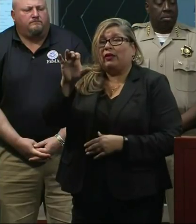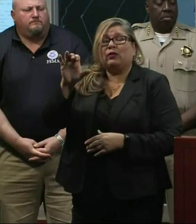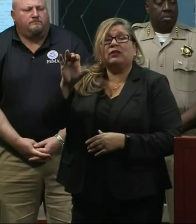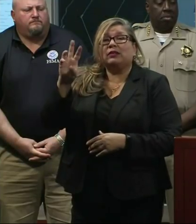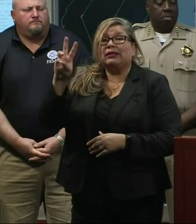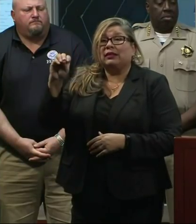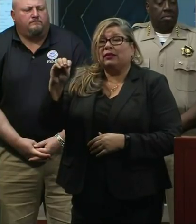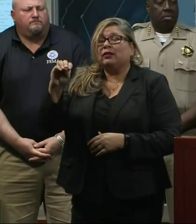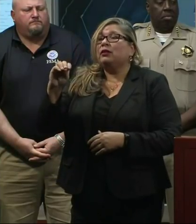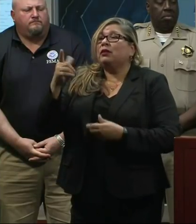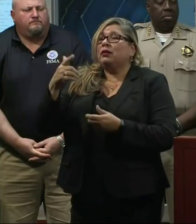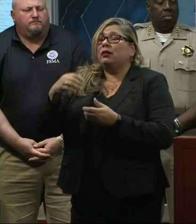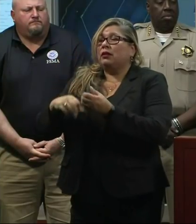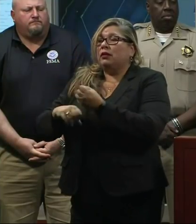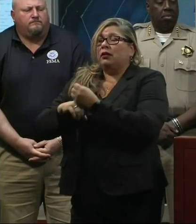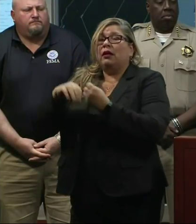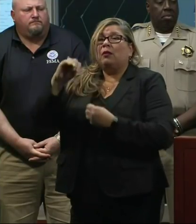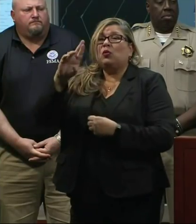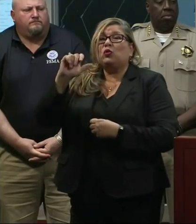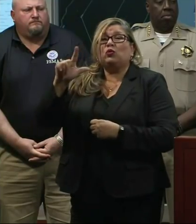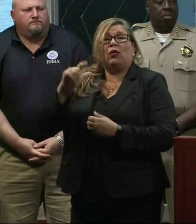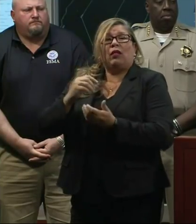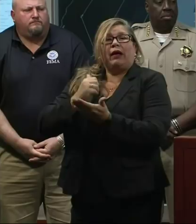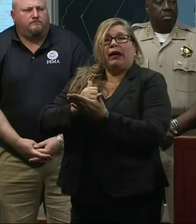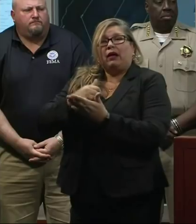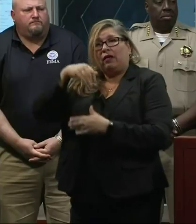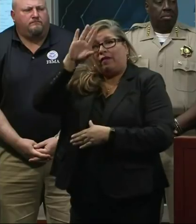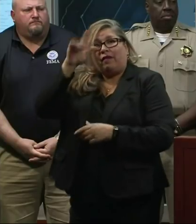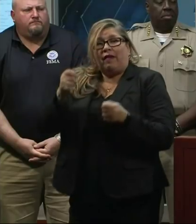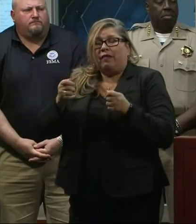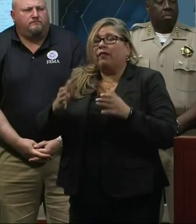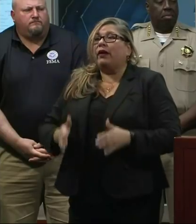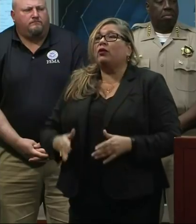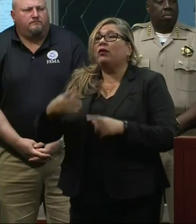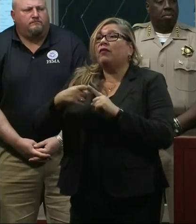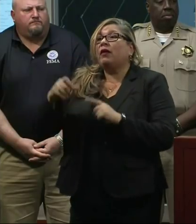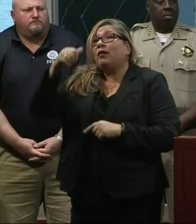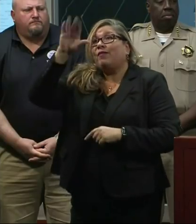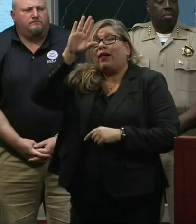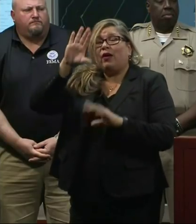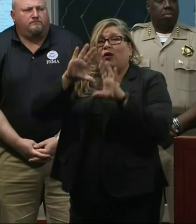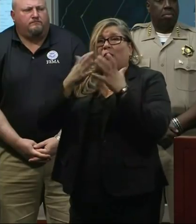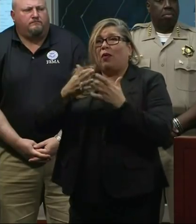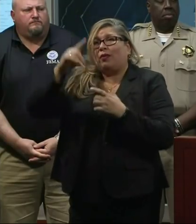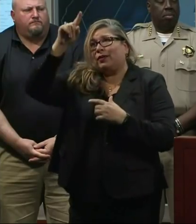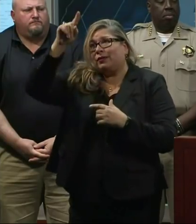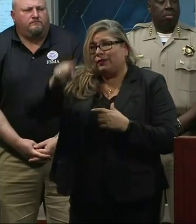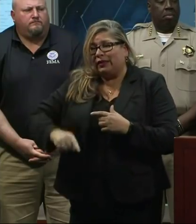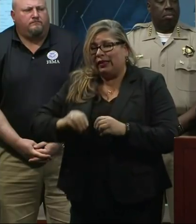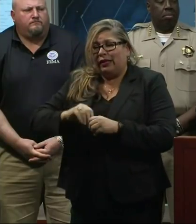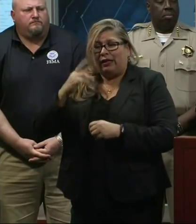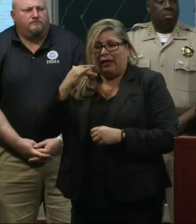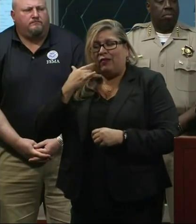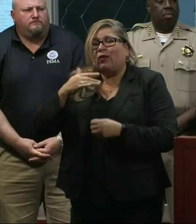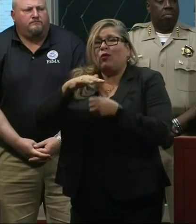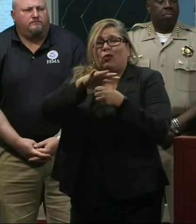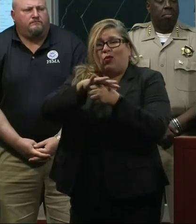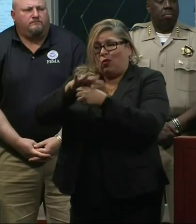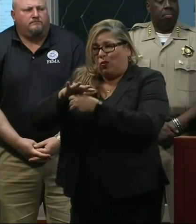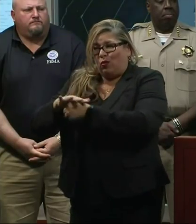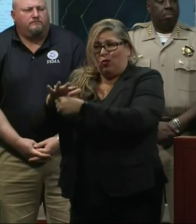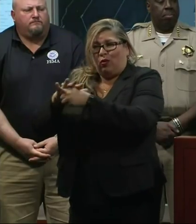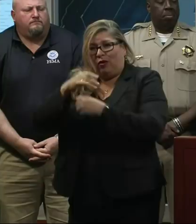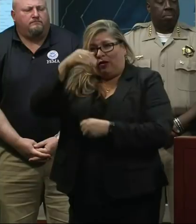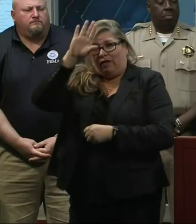1,860 mutual aid firefighters from fire departments up and down California. These are local government